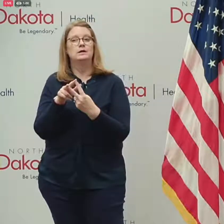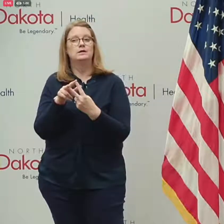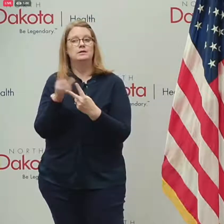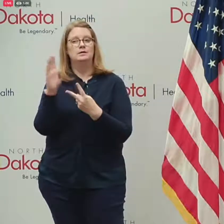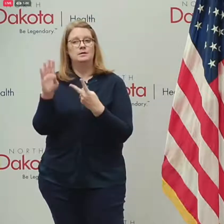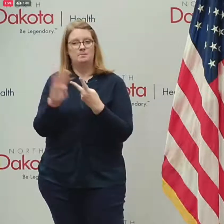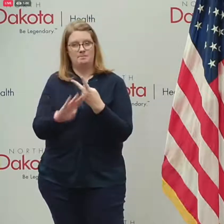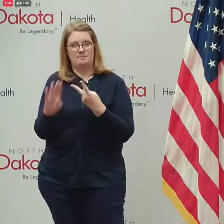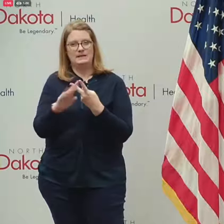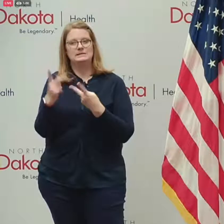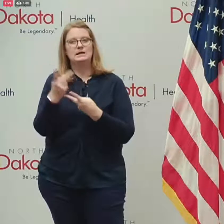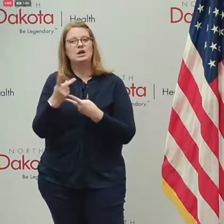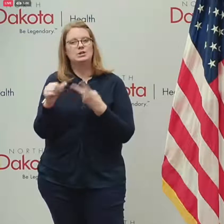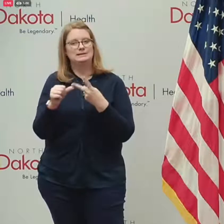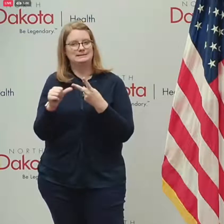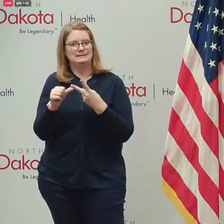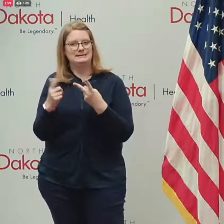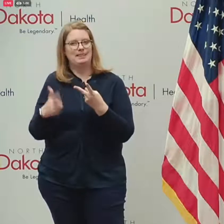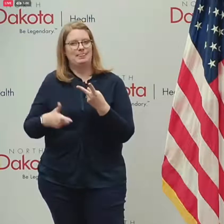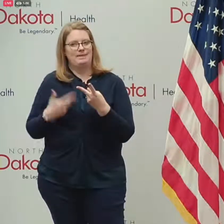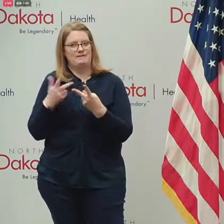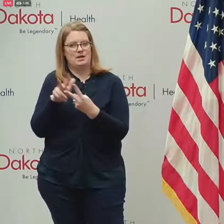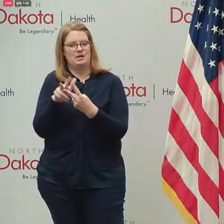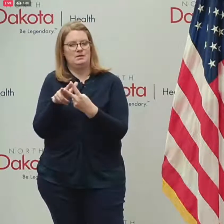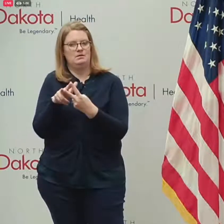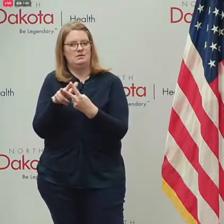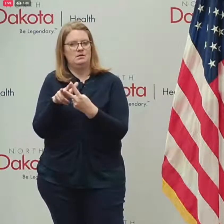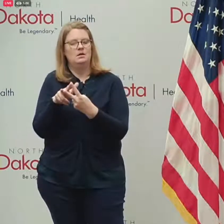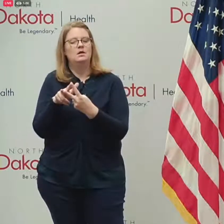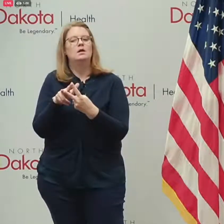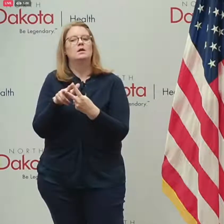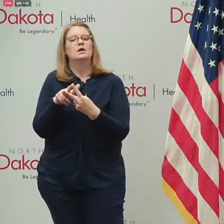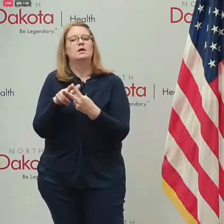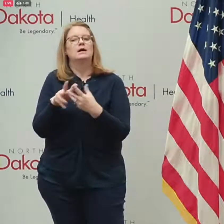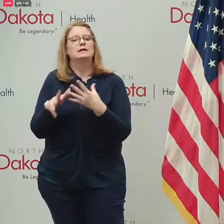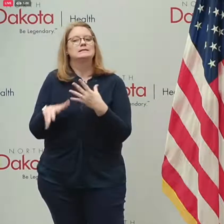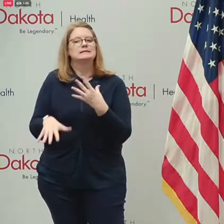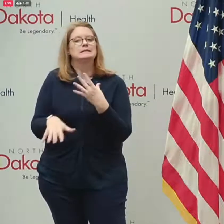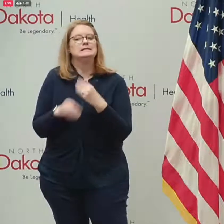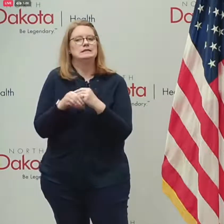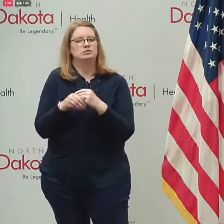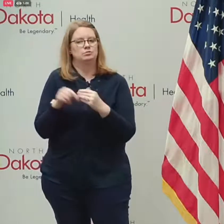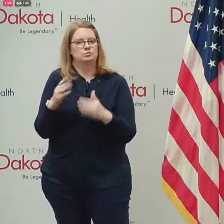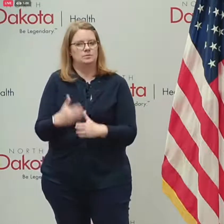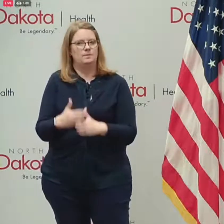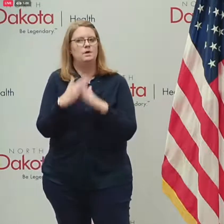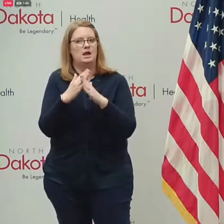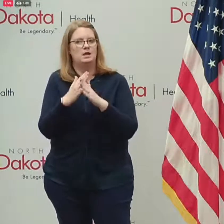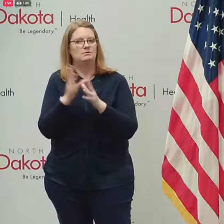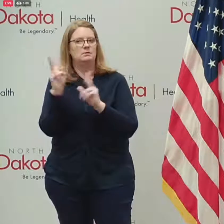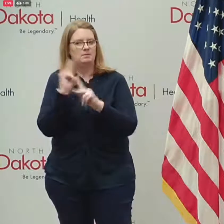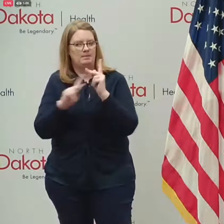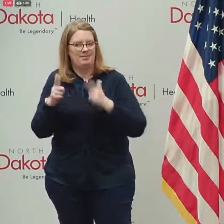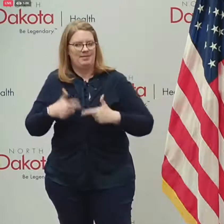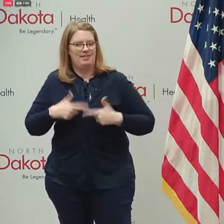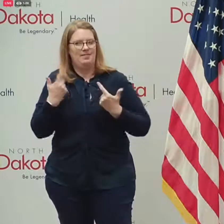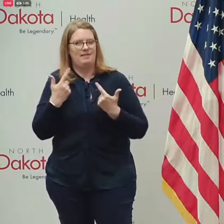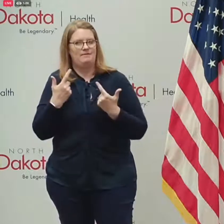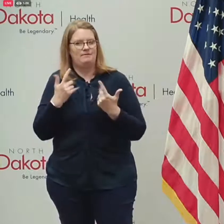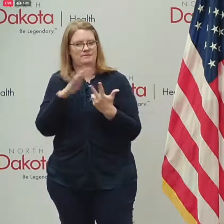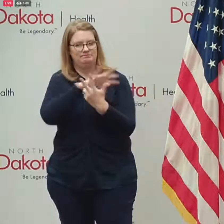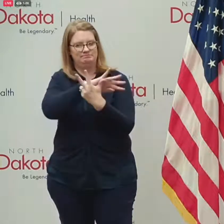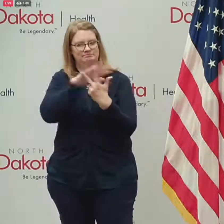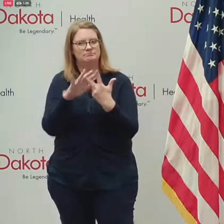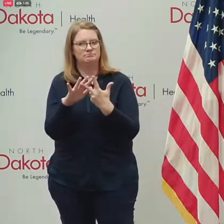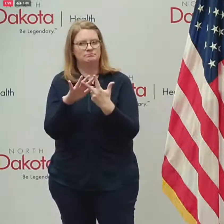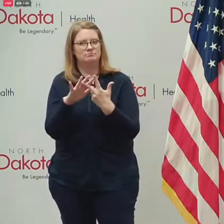care and assisted living, as an additional measure to help protect residents and staff in those long-term care